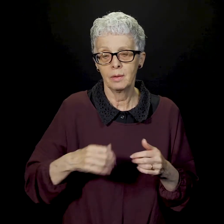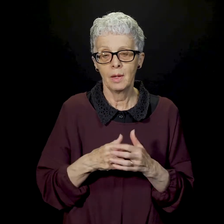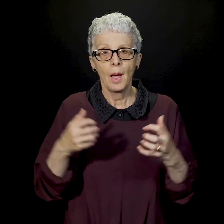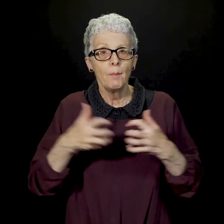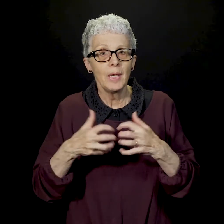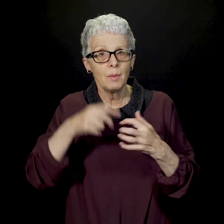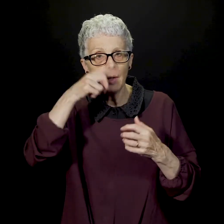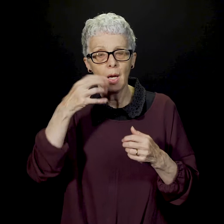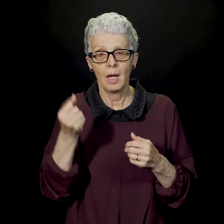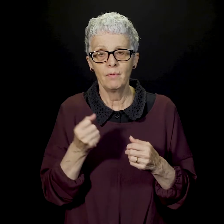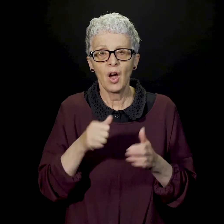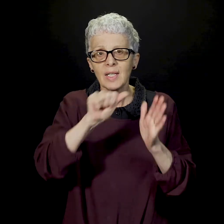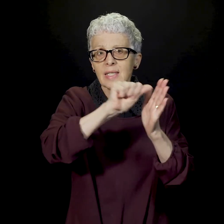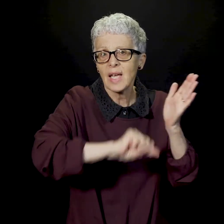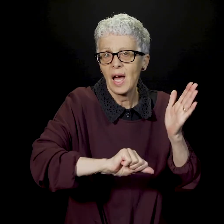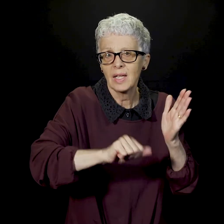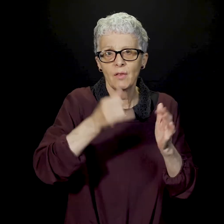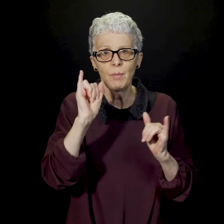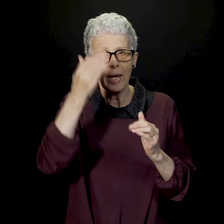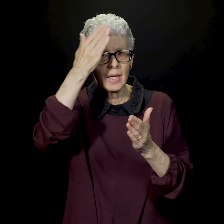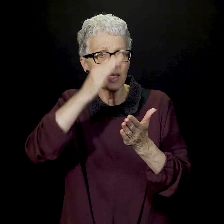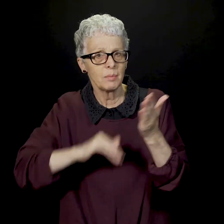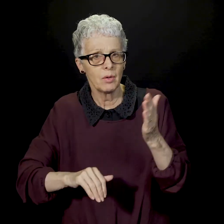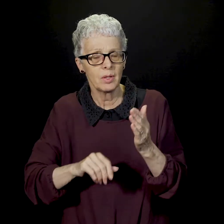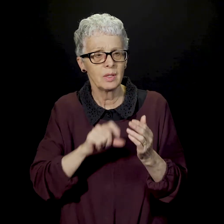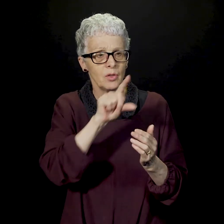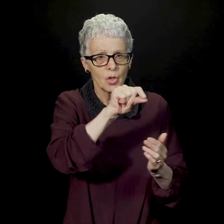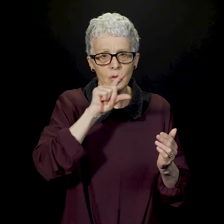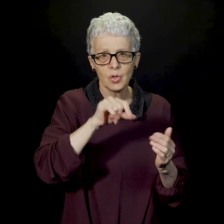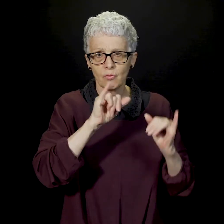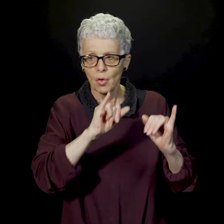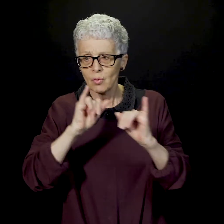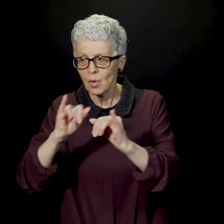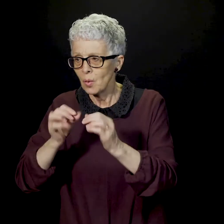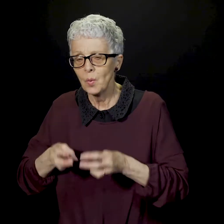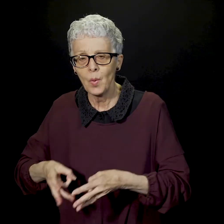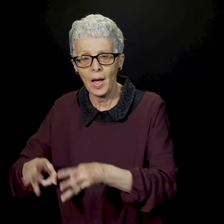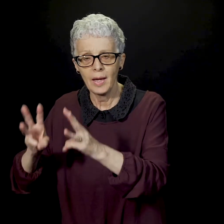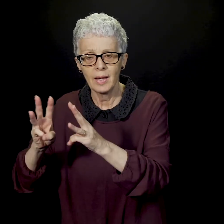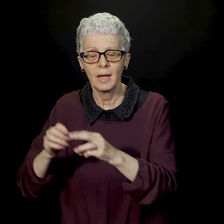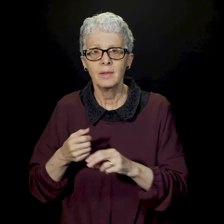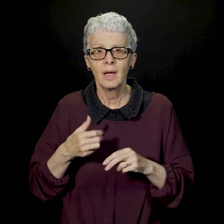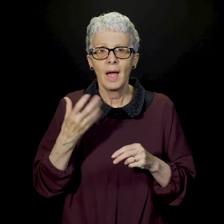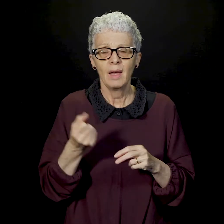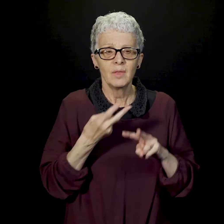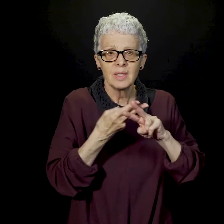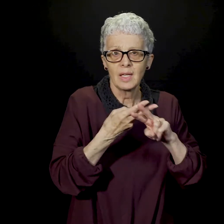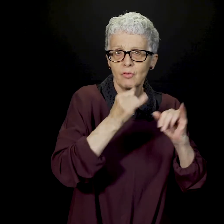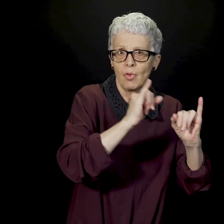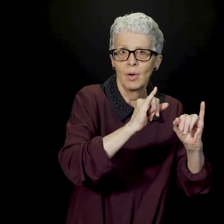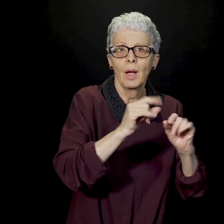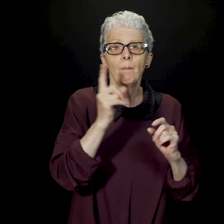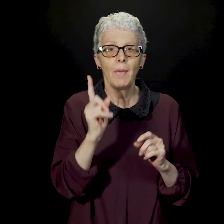emotional scars of experiences and choices and the values that we've chosen to express our sexuality and the consequences of